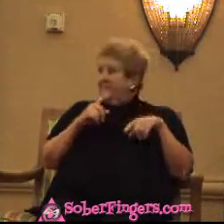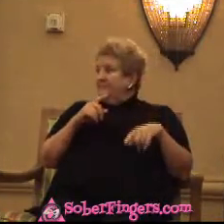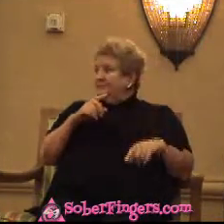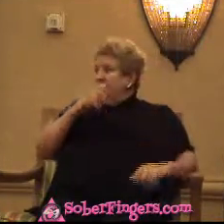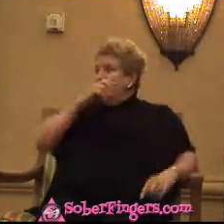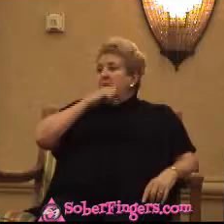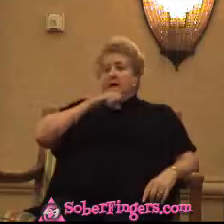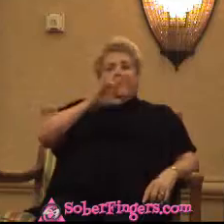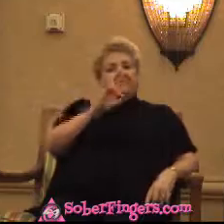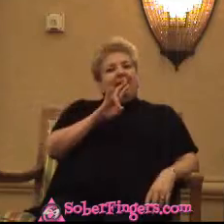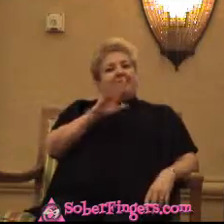what I'm going to do when I grow up.